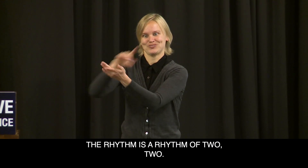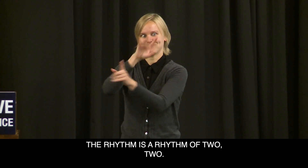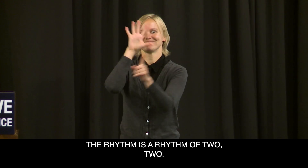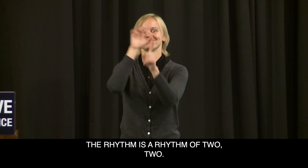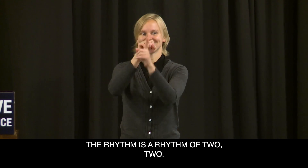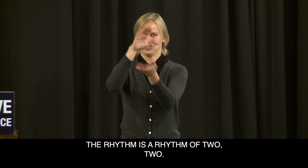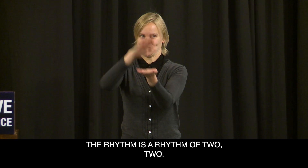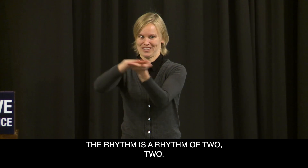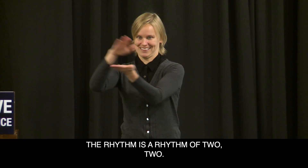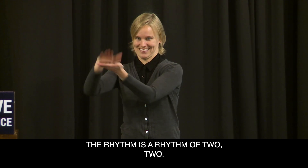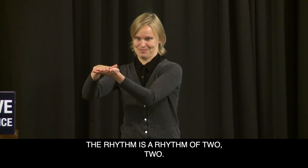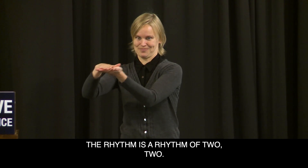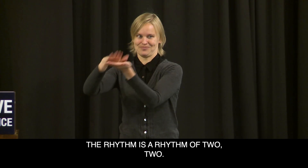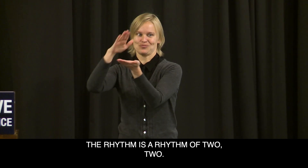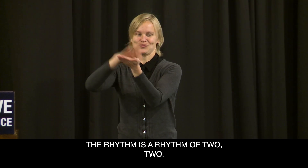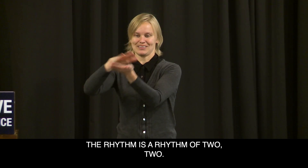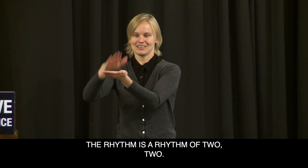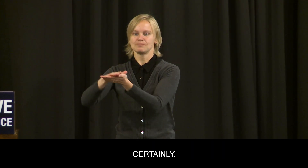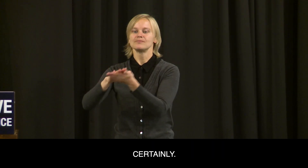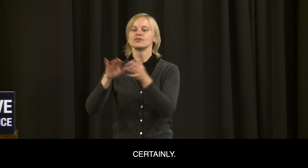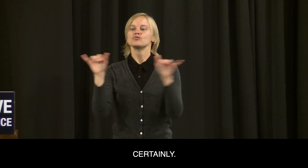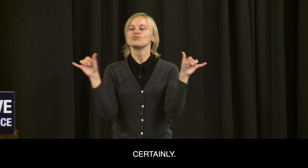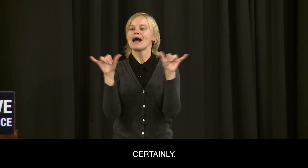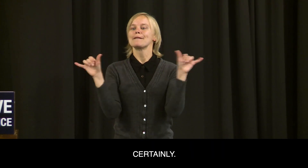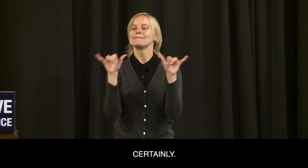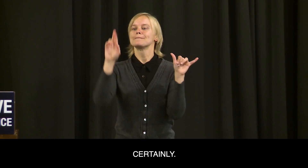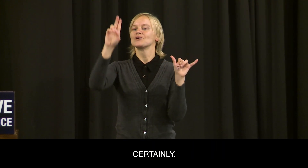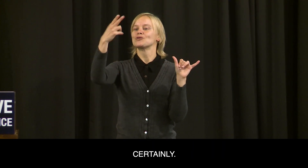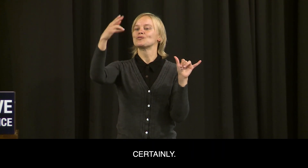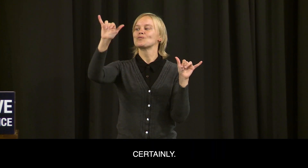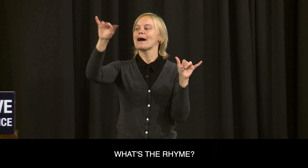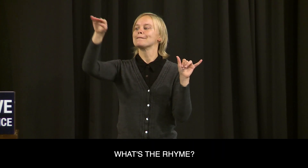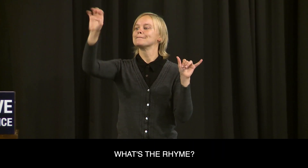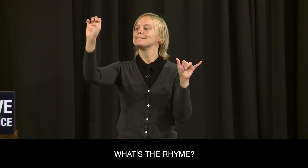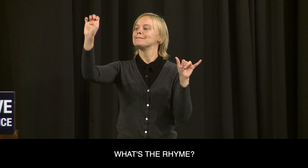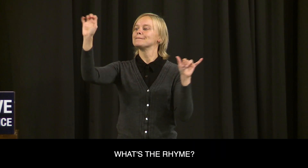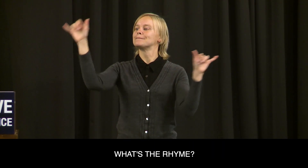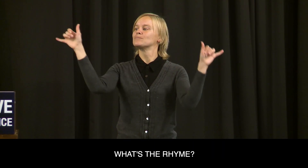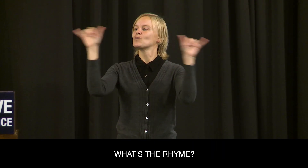The rhythm is a rhythm of 2-2, certainly. What's the rhyme?